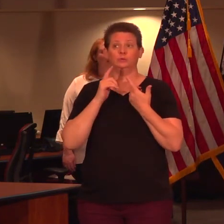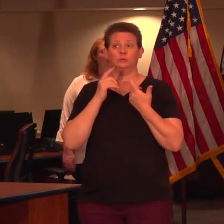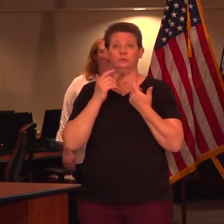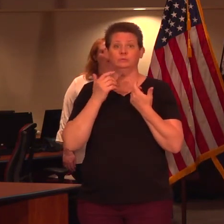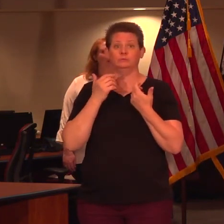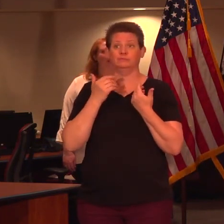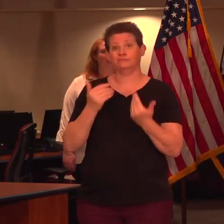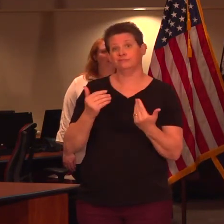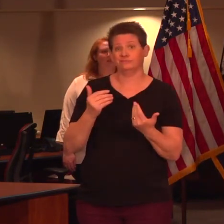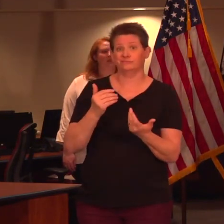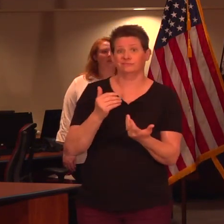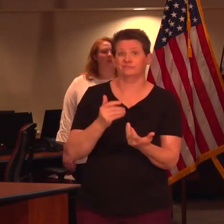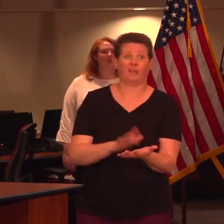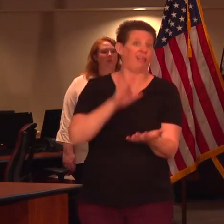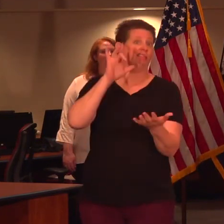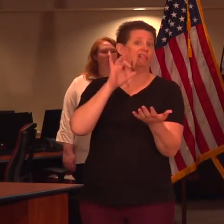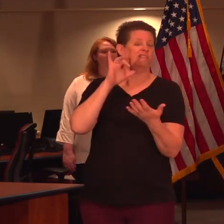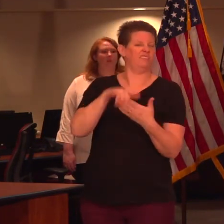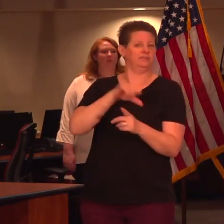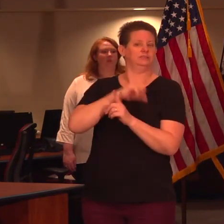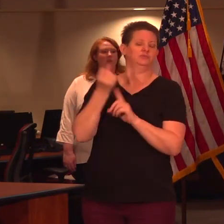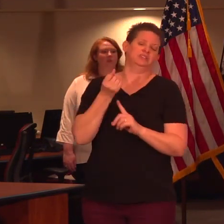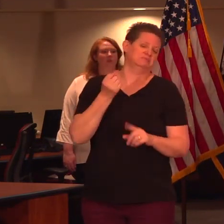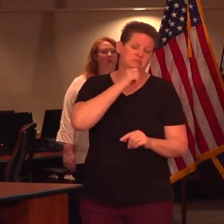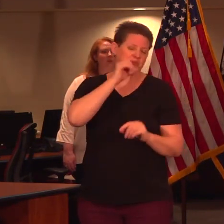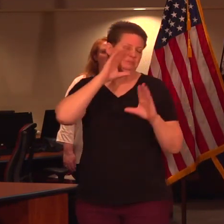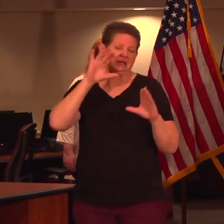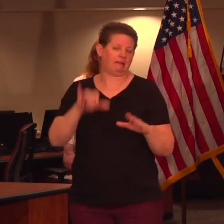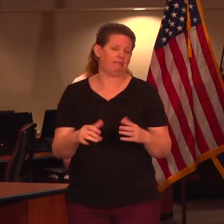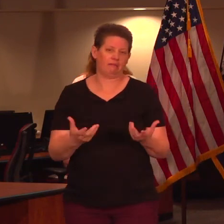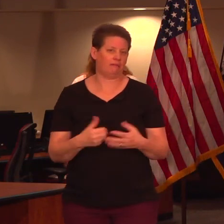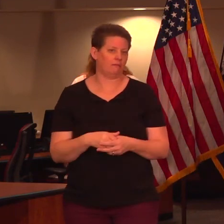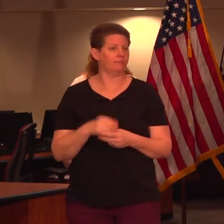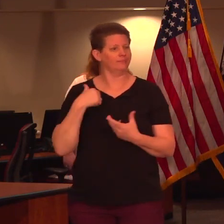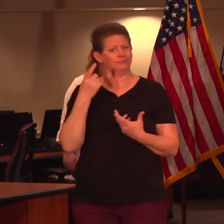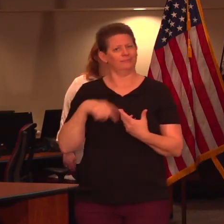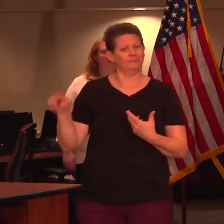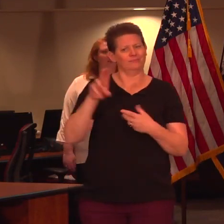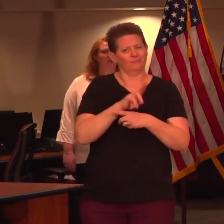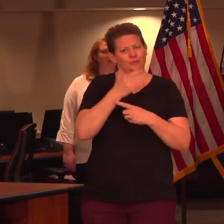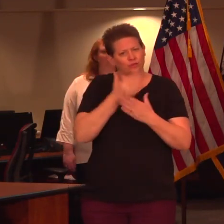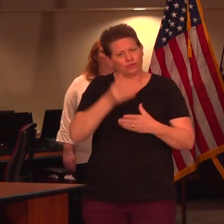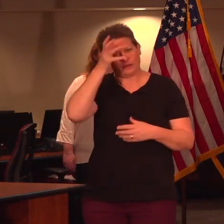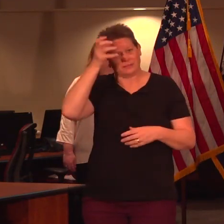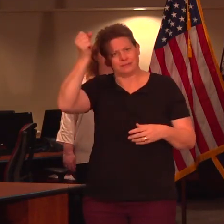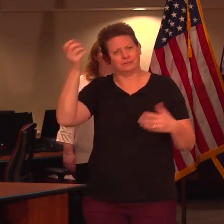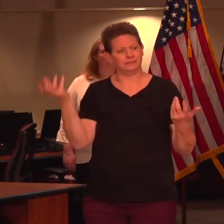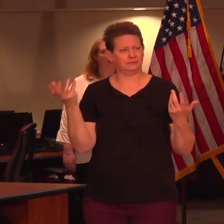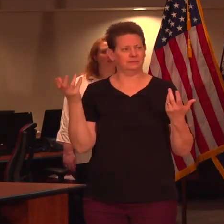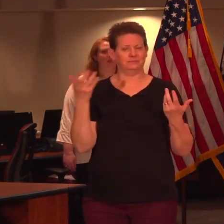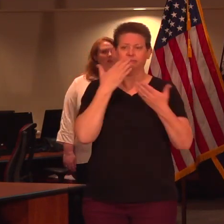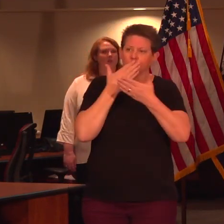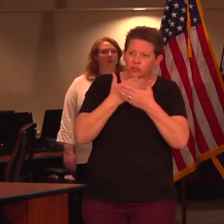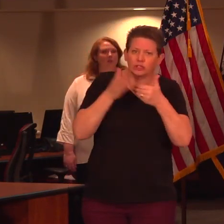advantage of the situation for any reason. We want everybody to use good common sense and be a